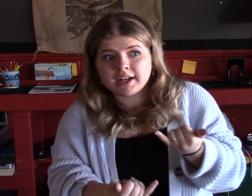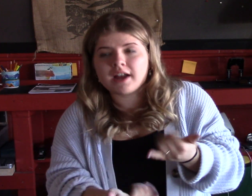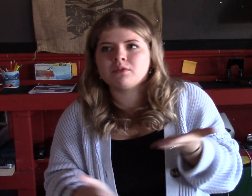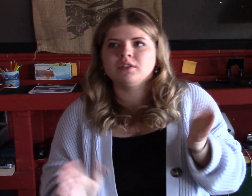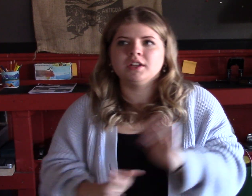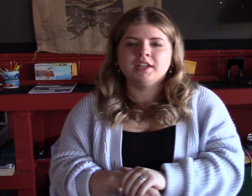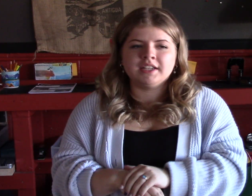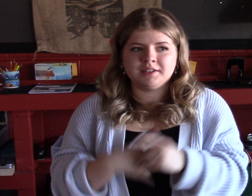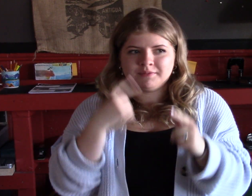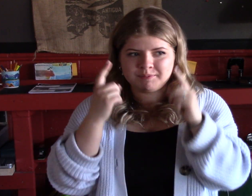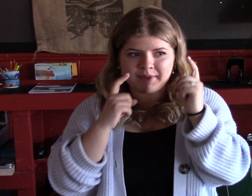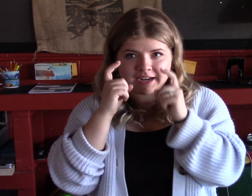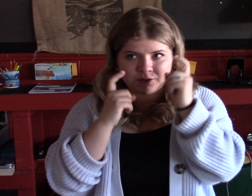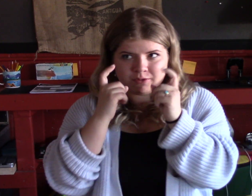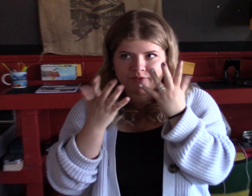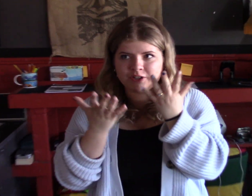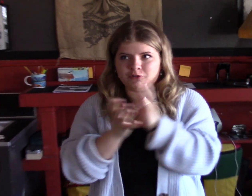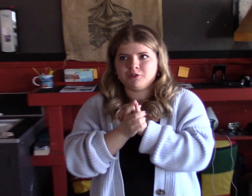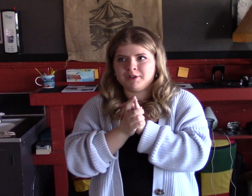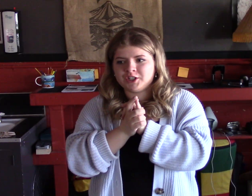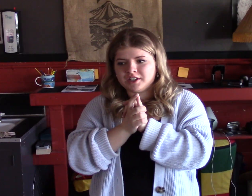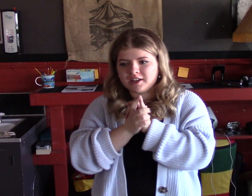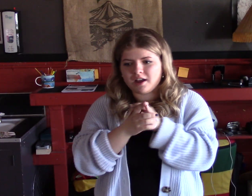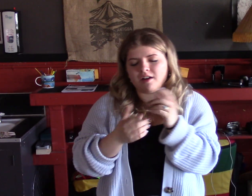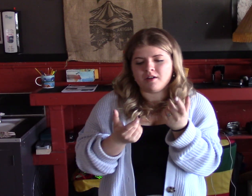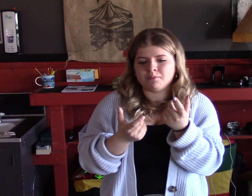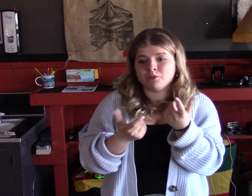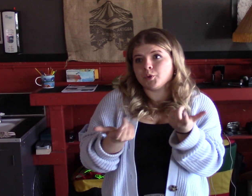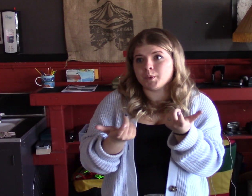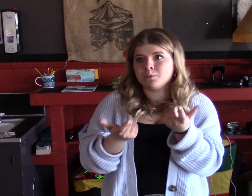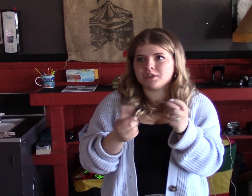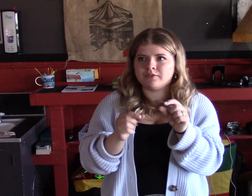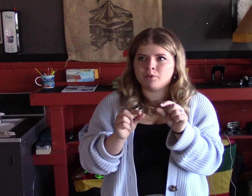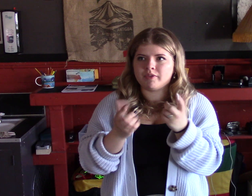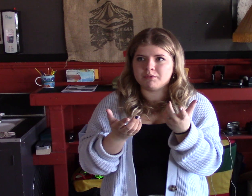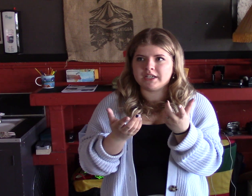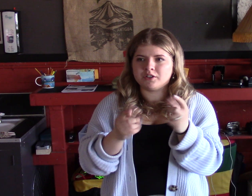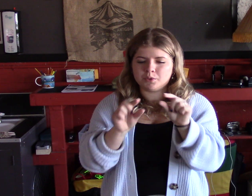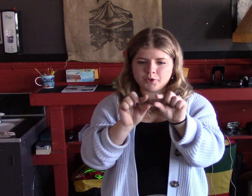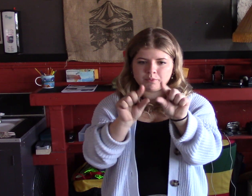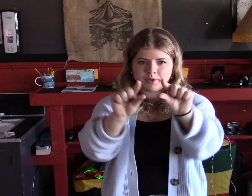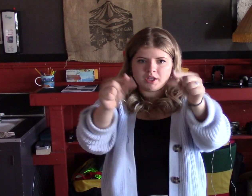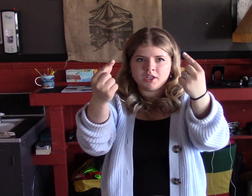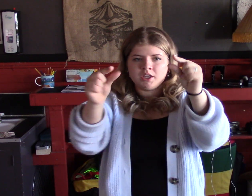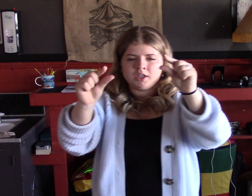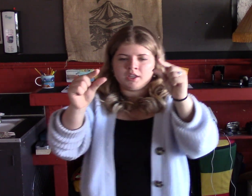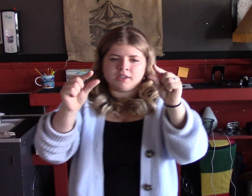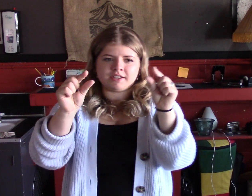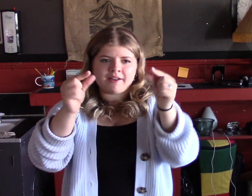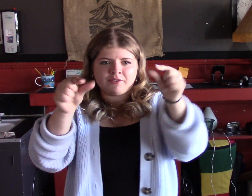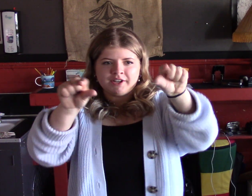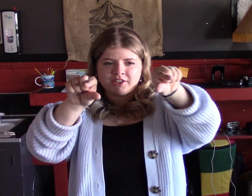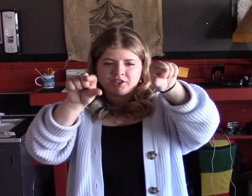now. It matters with your facial expression. Groups, if you want them to get into a group. The sign for it is just a